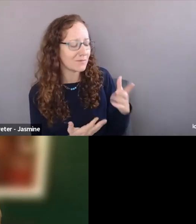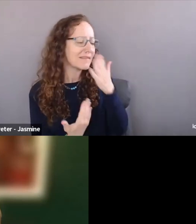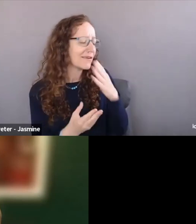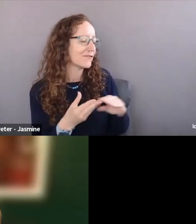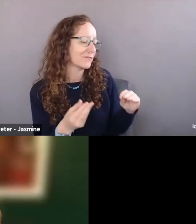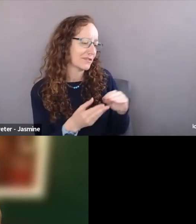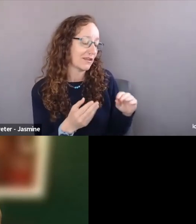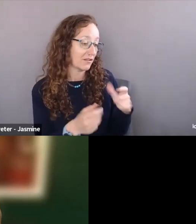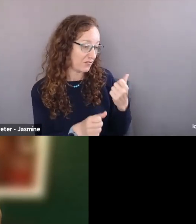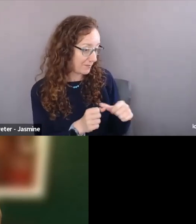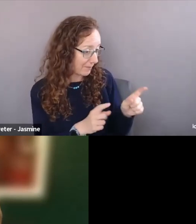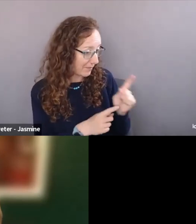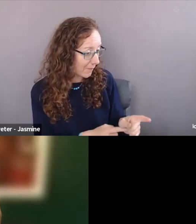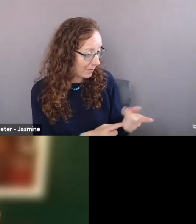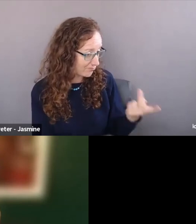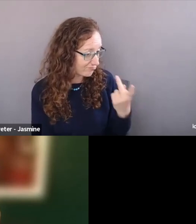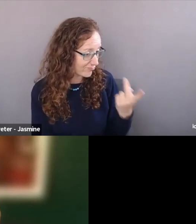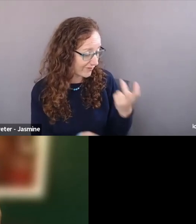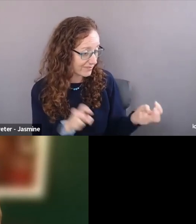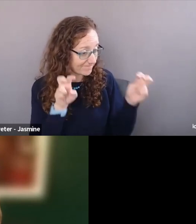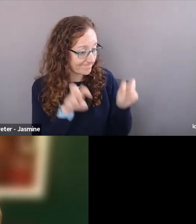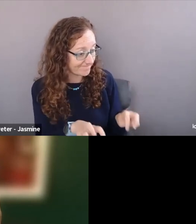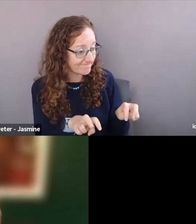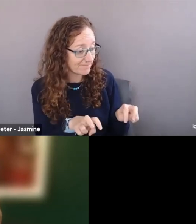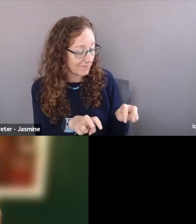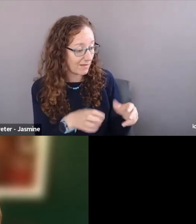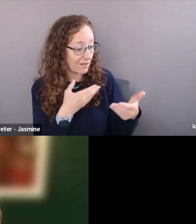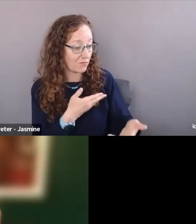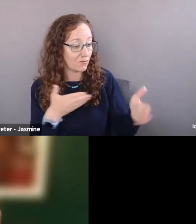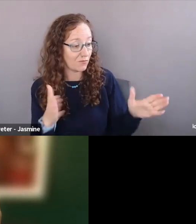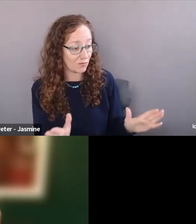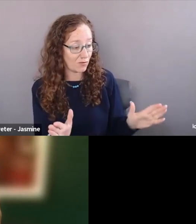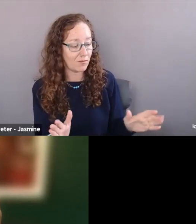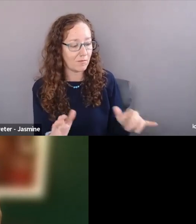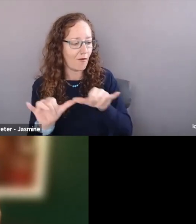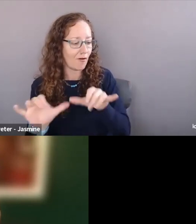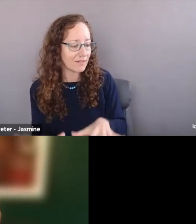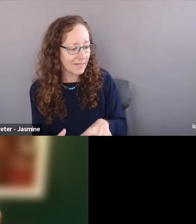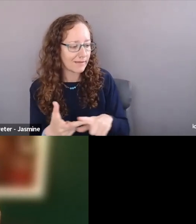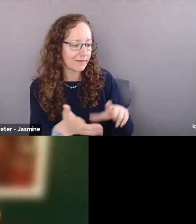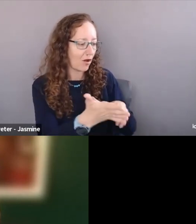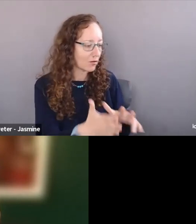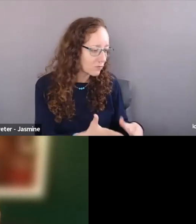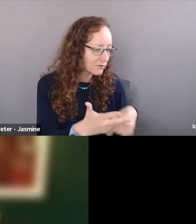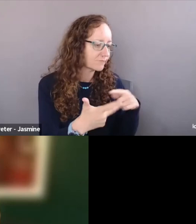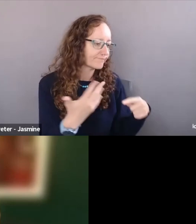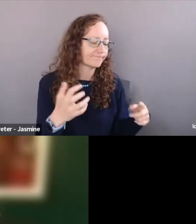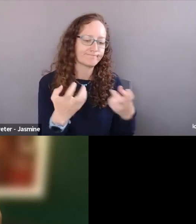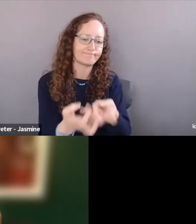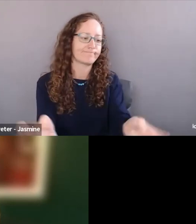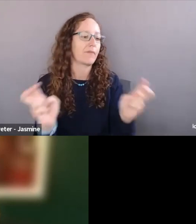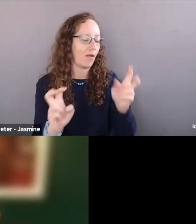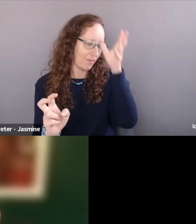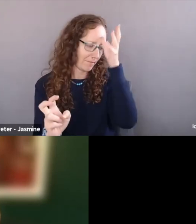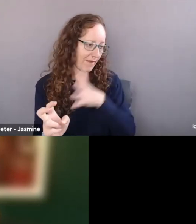moment, Laura, we were sitting in a room of architects and contractors, and it was all men except for the two